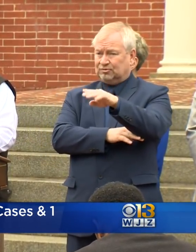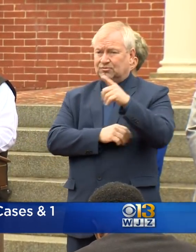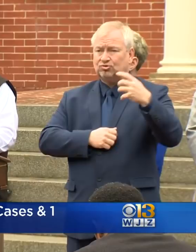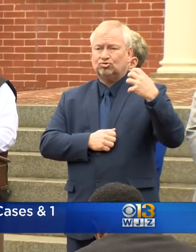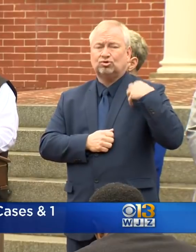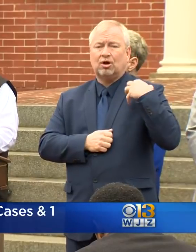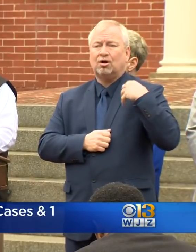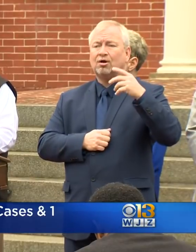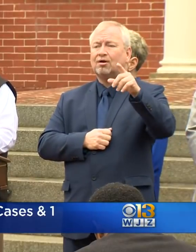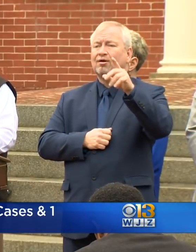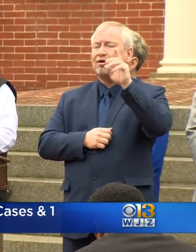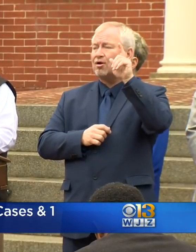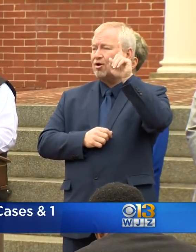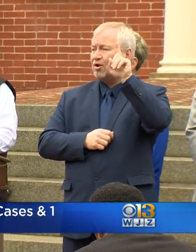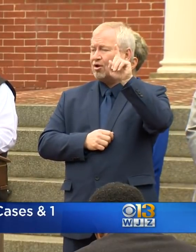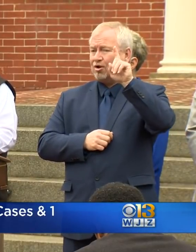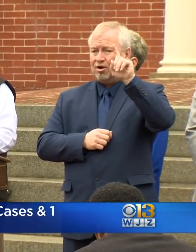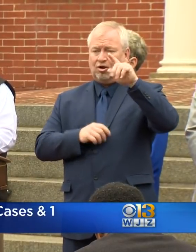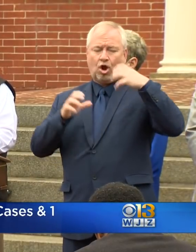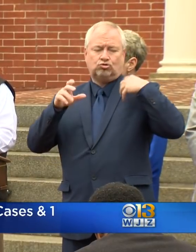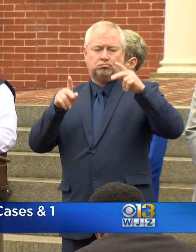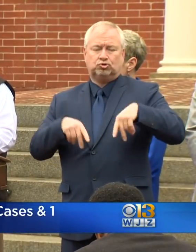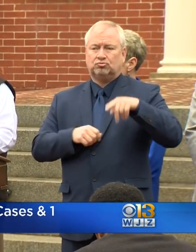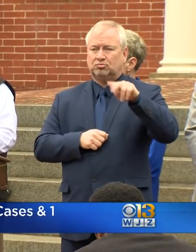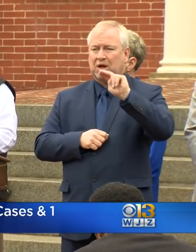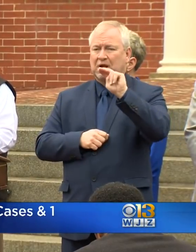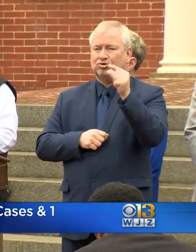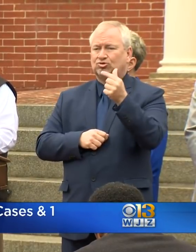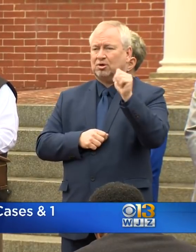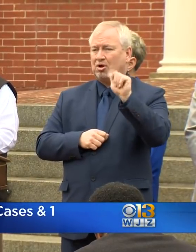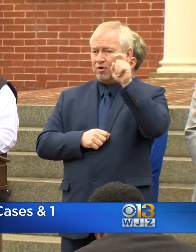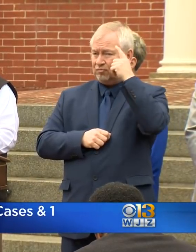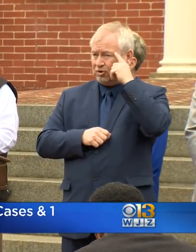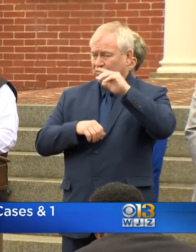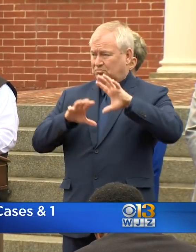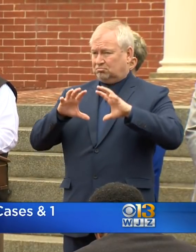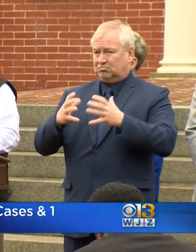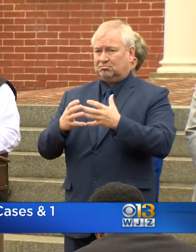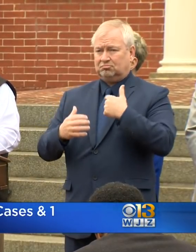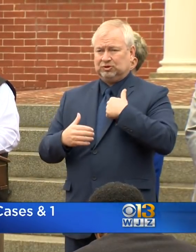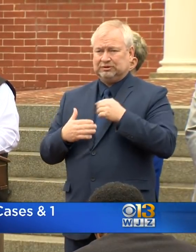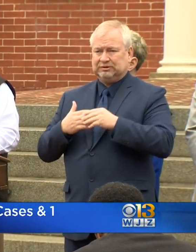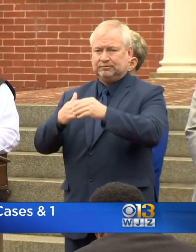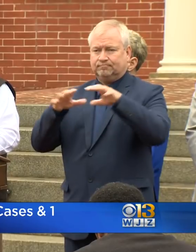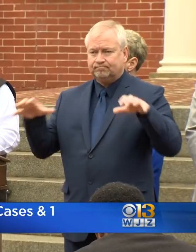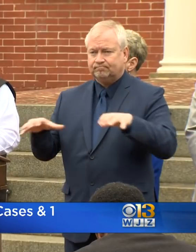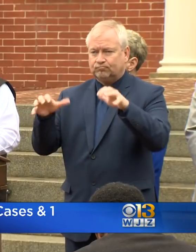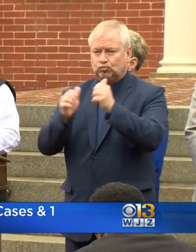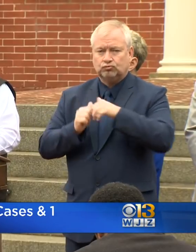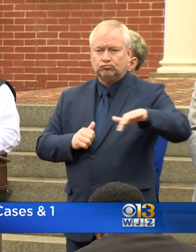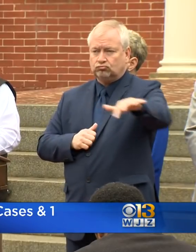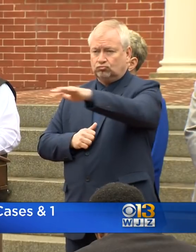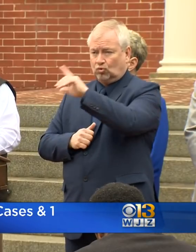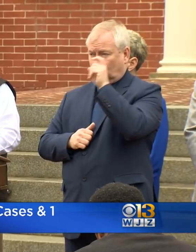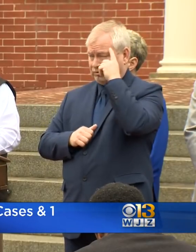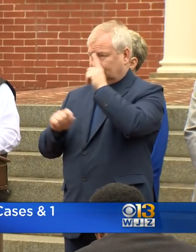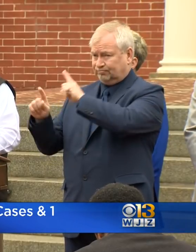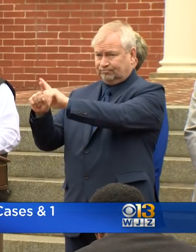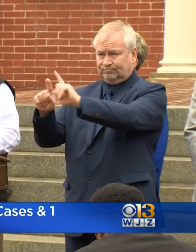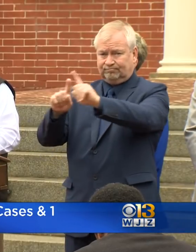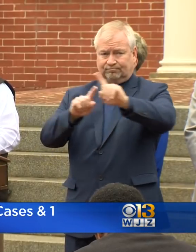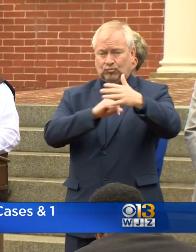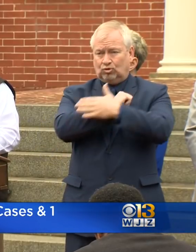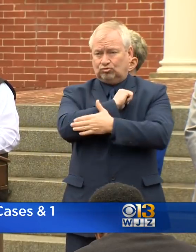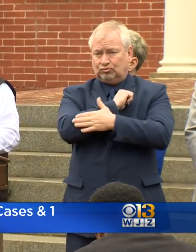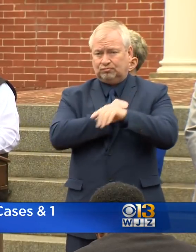Governors Association, I convened and led a call with my fellow governors from across the country